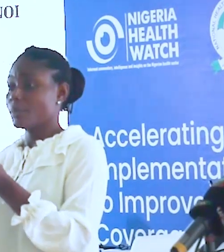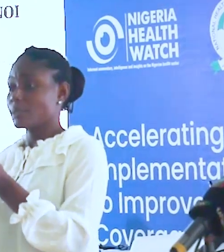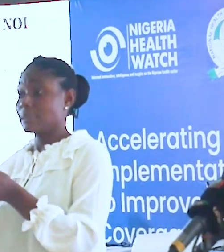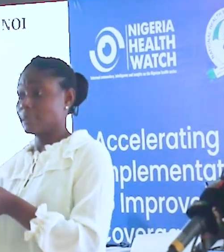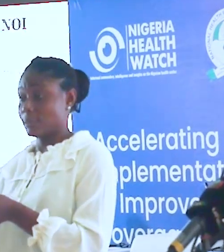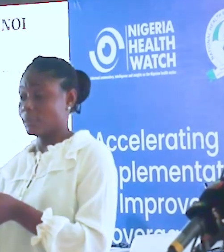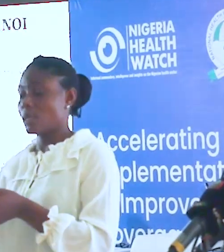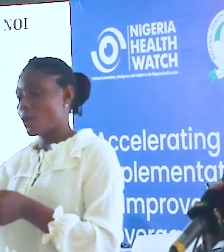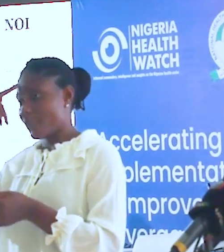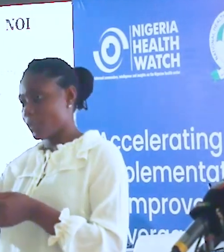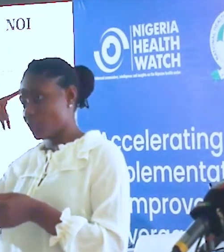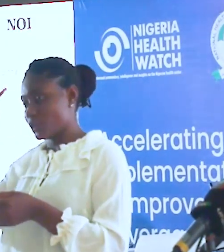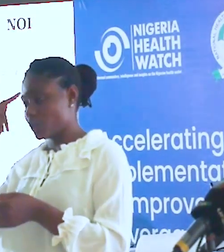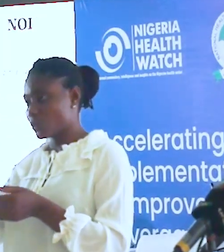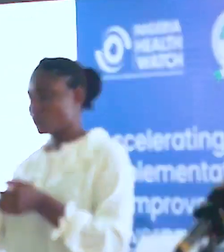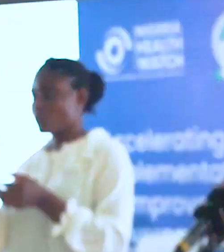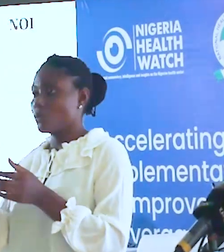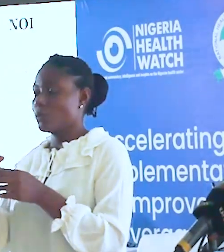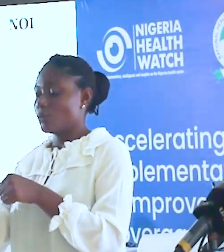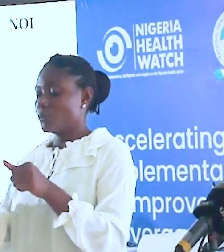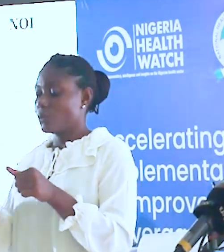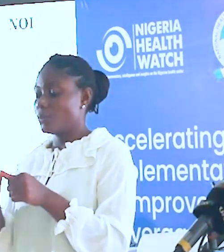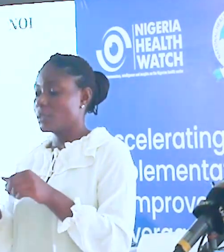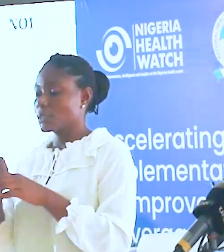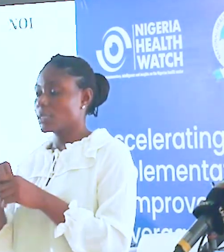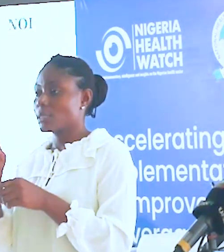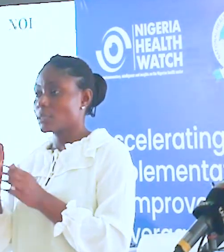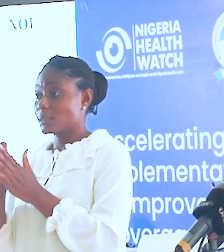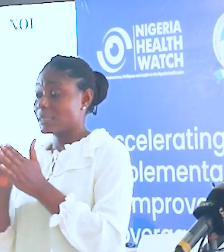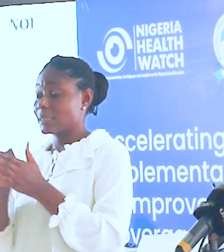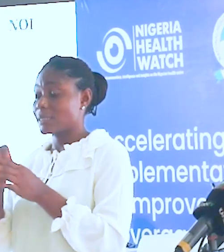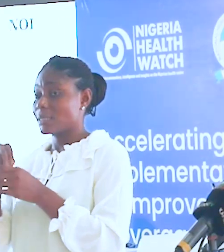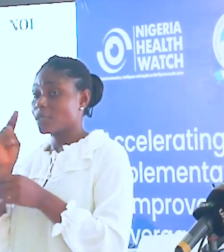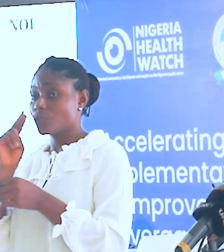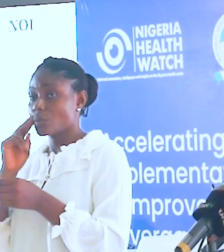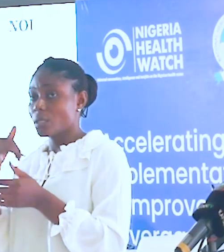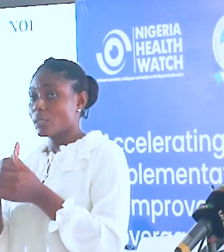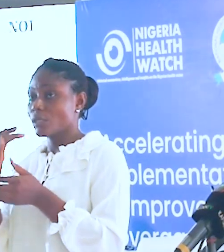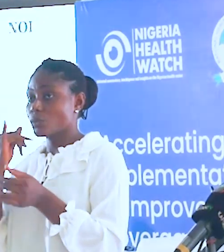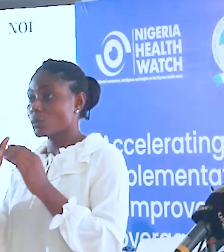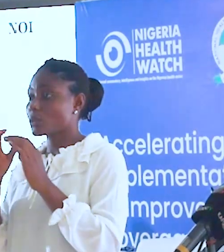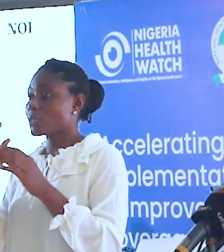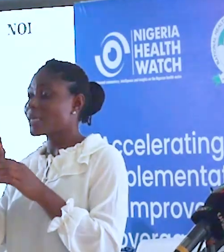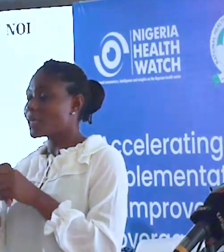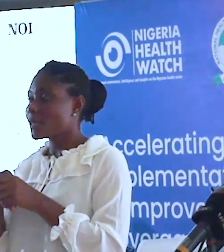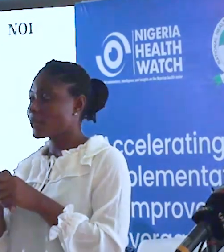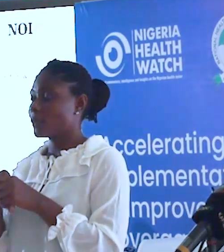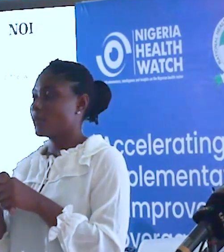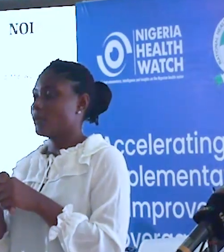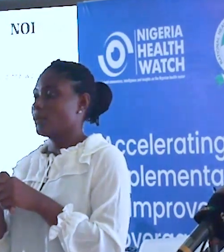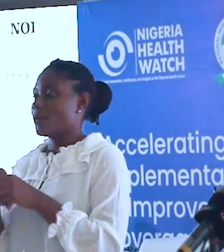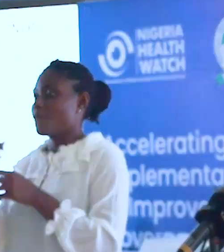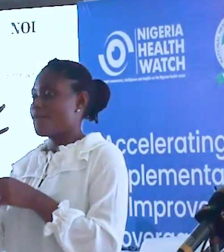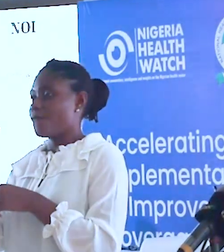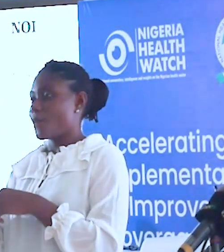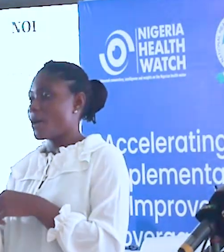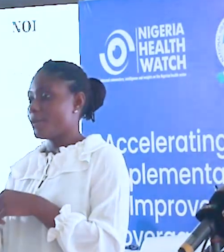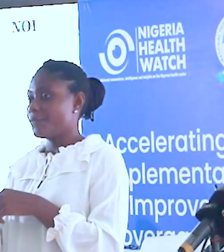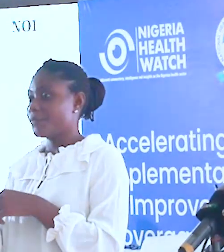political regions as well as the 36 states and FCT of the country. The interviews were conducted in the